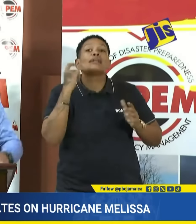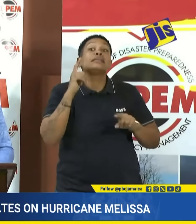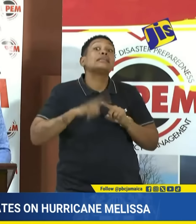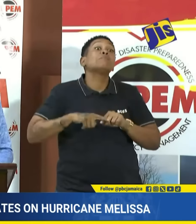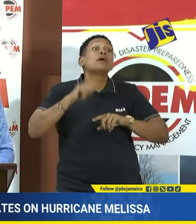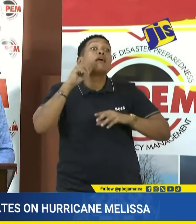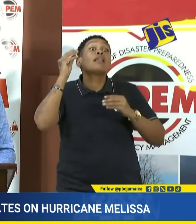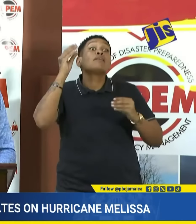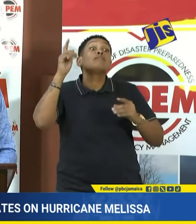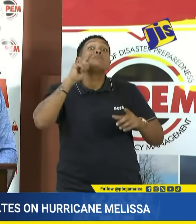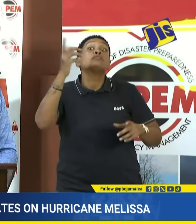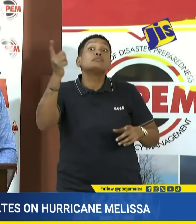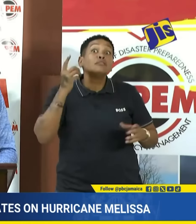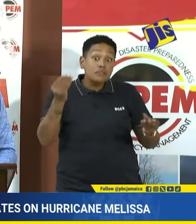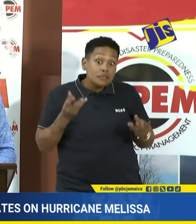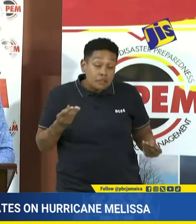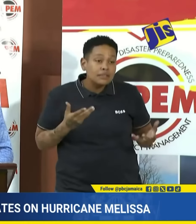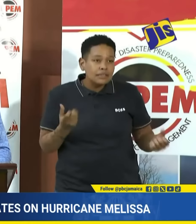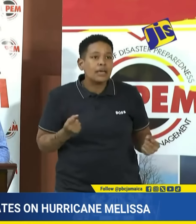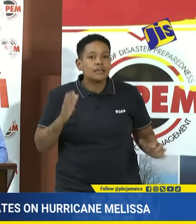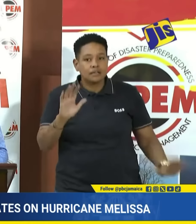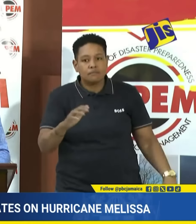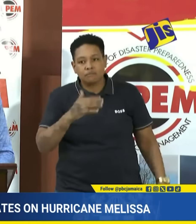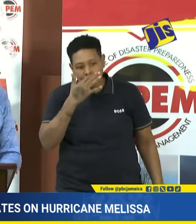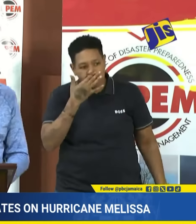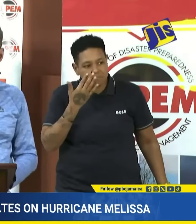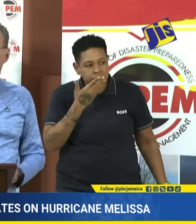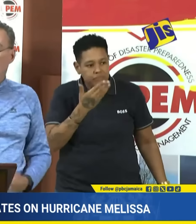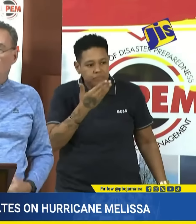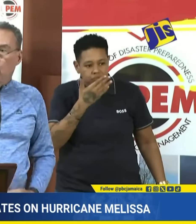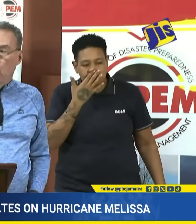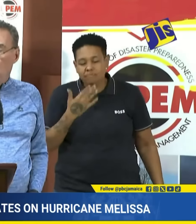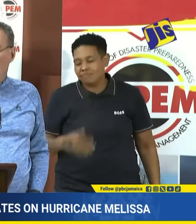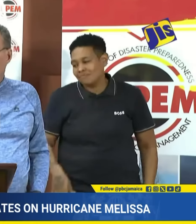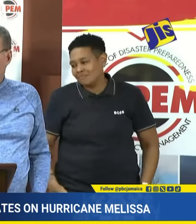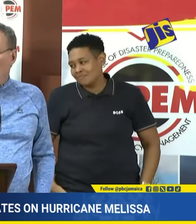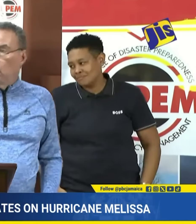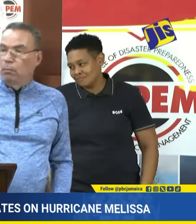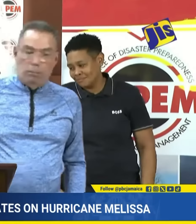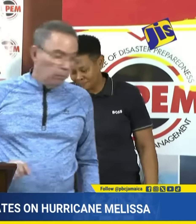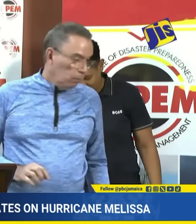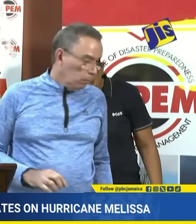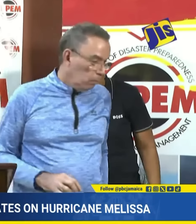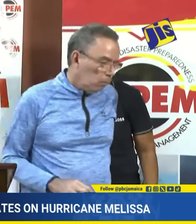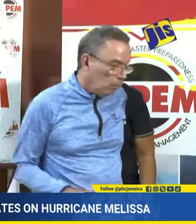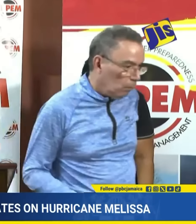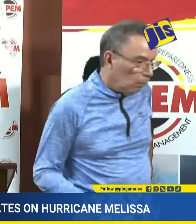on the information that comes into us. Okay, thank you. Okay.